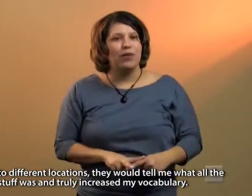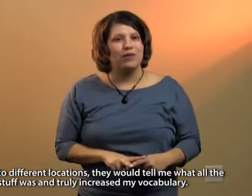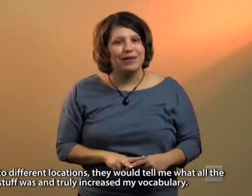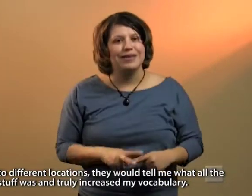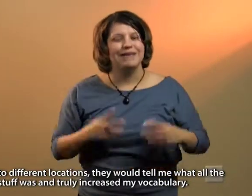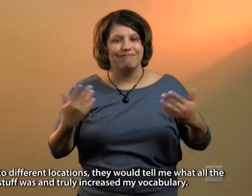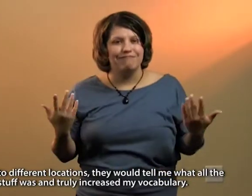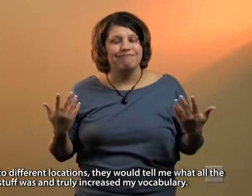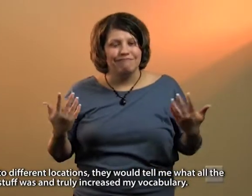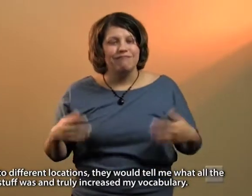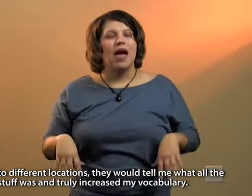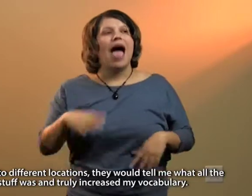increased my vocabulary